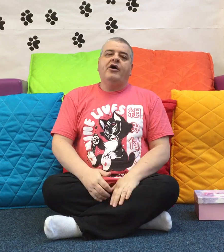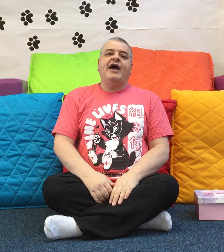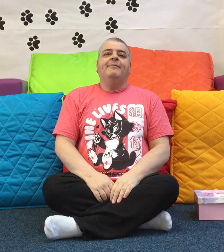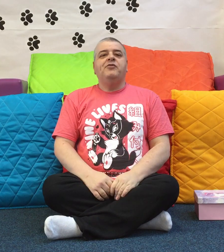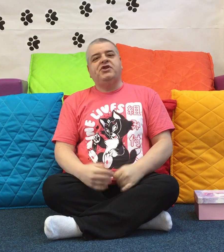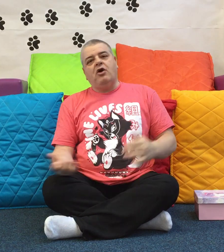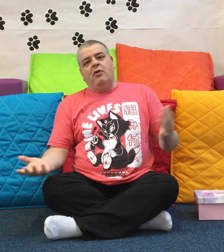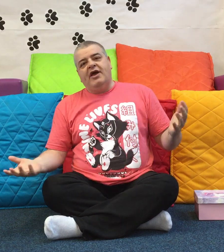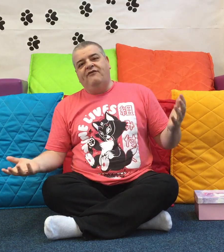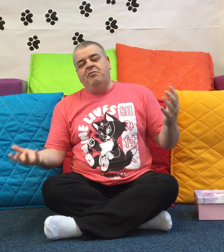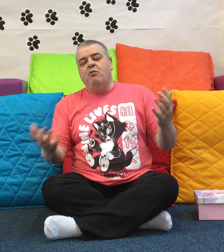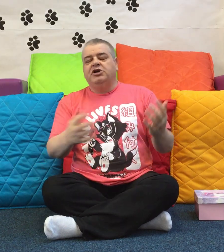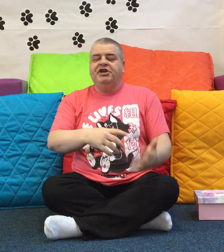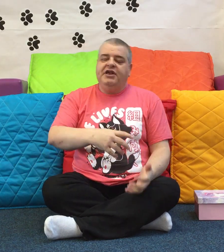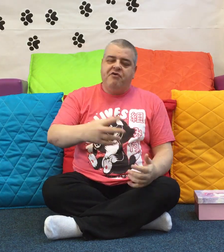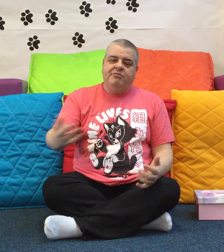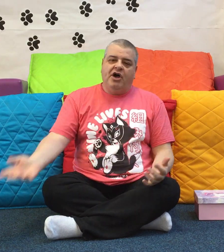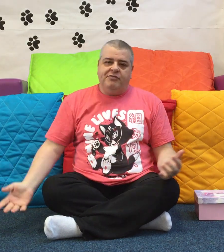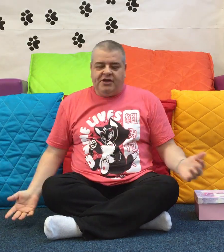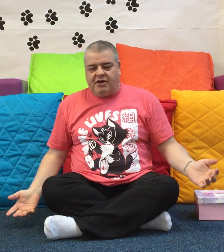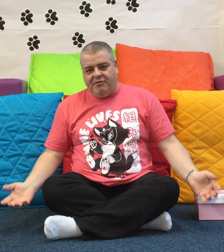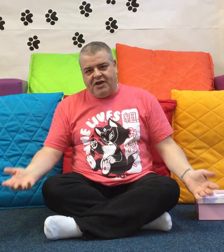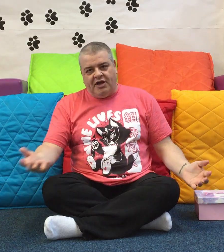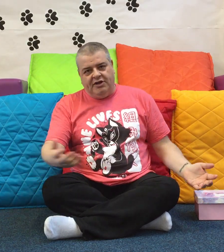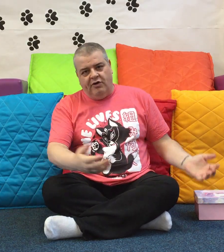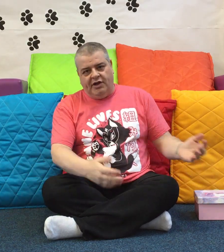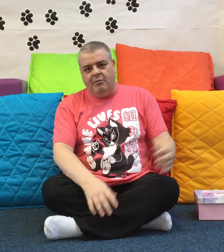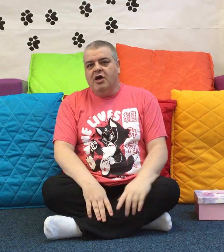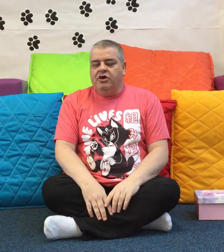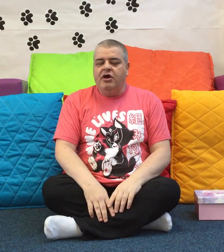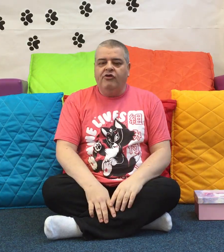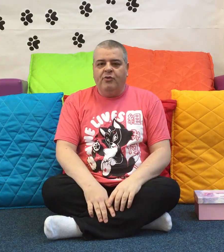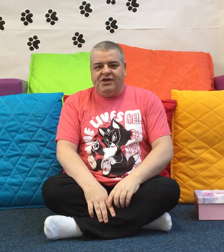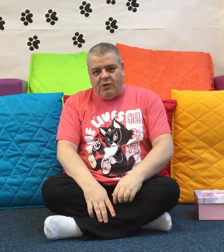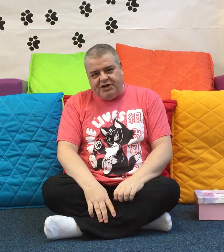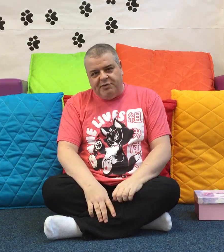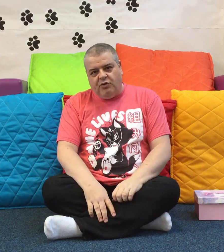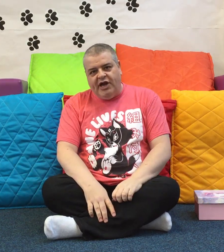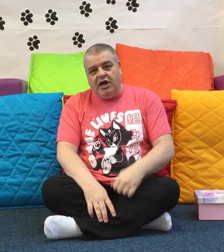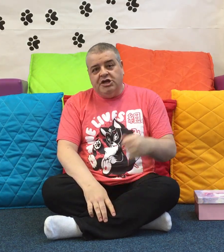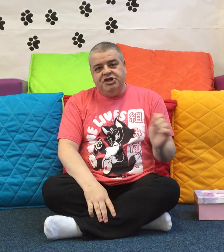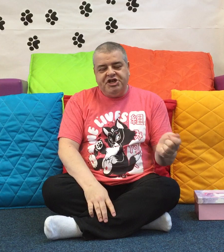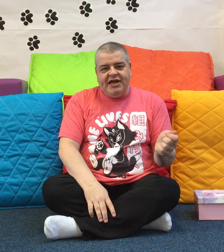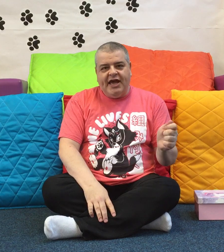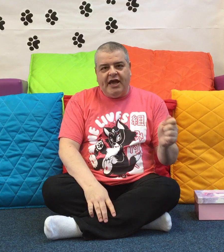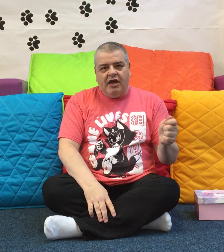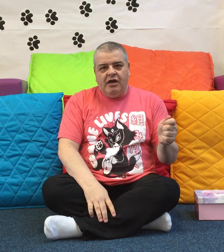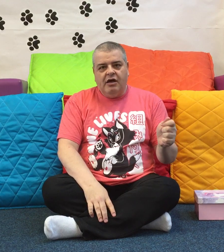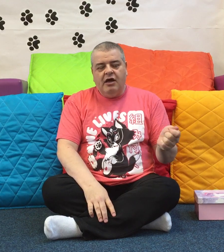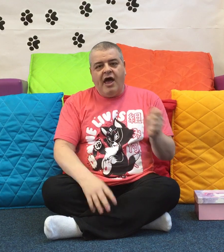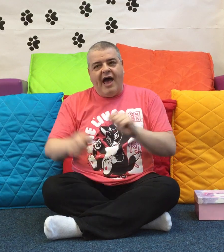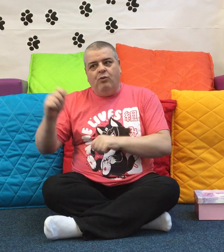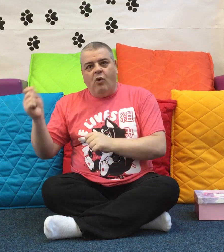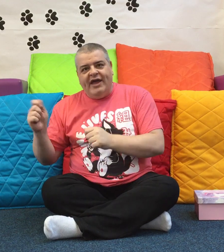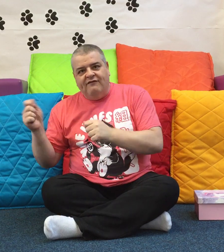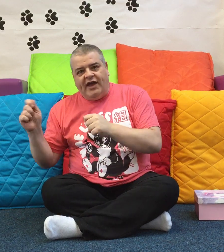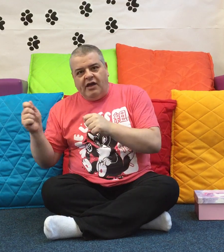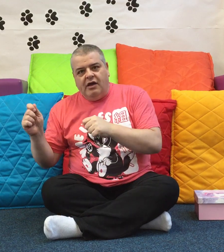Okay, so if you've been watching these rhyme times since I've started doing them, you know that we switch between shaking and waving.